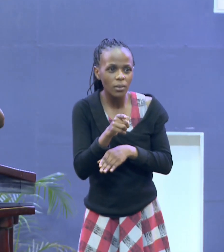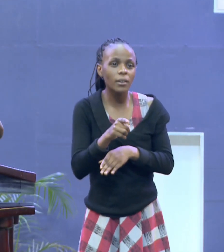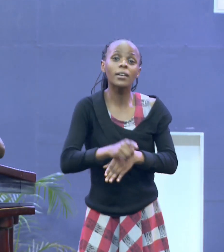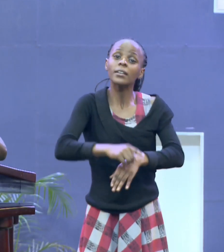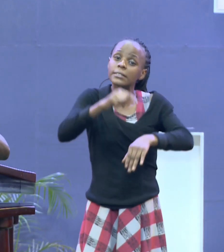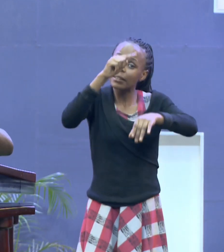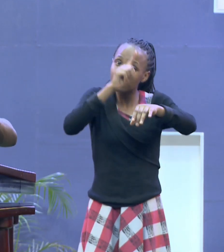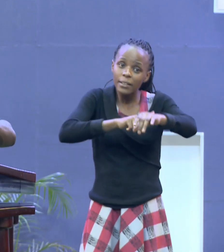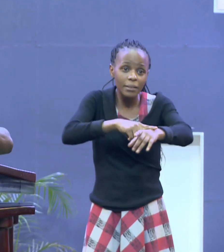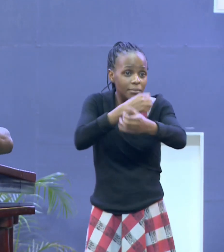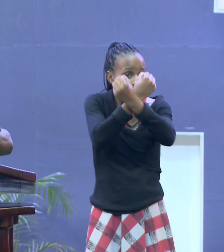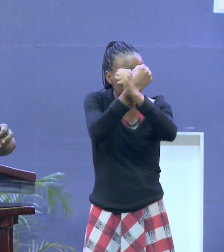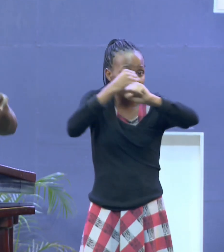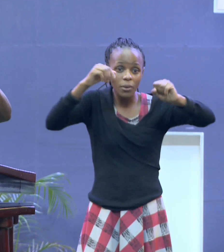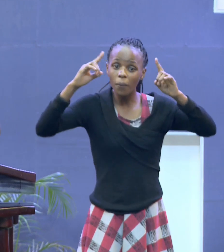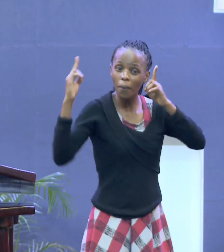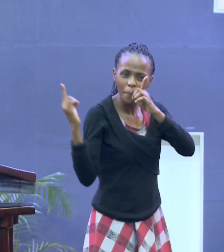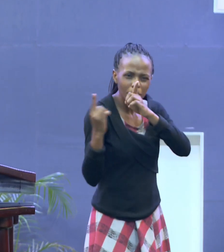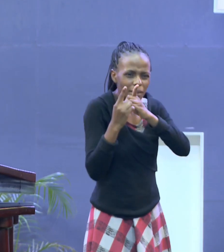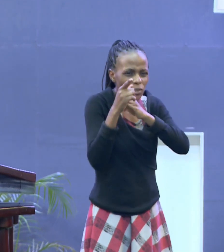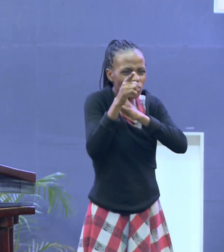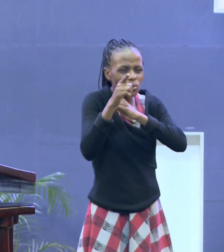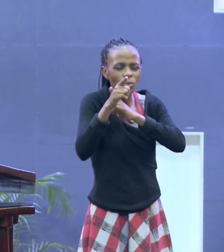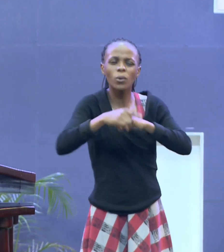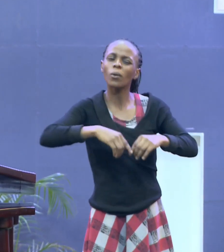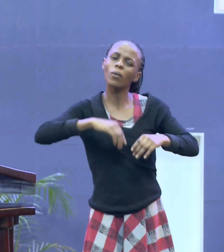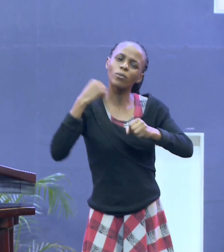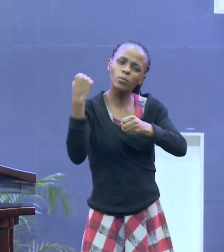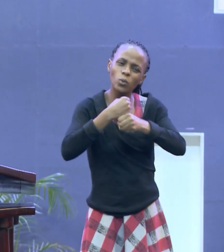bugenda okujja gy'oli, bwakusanga bintu ki?